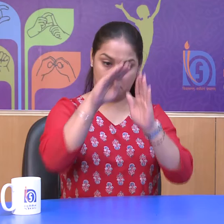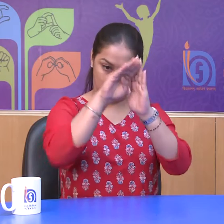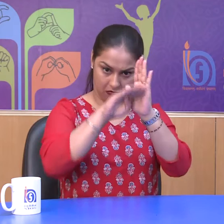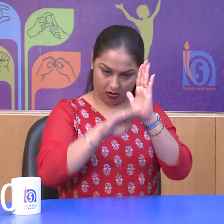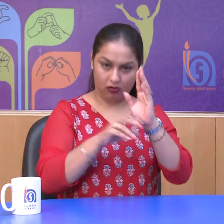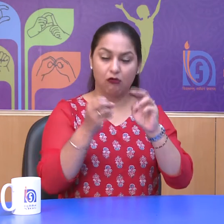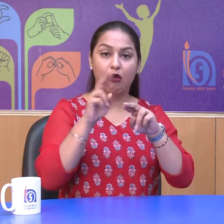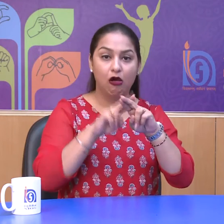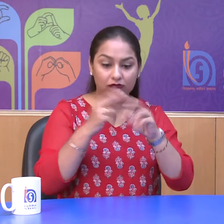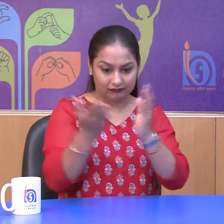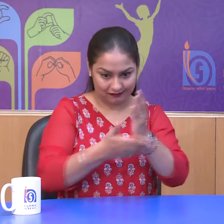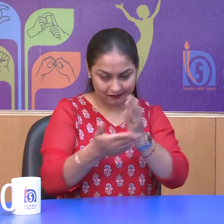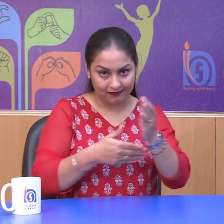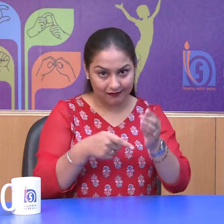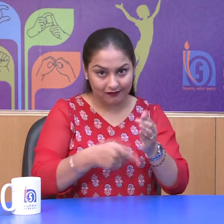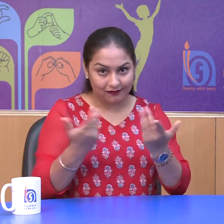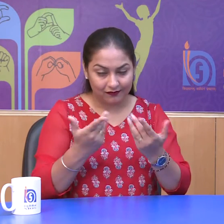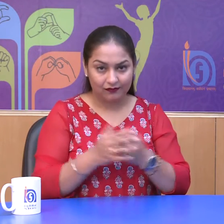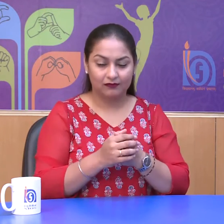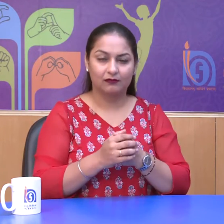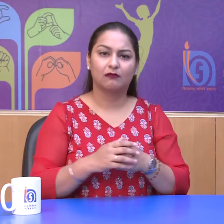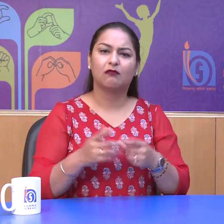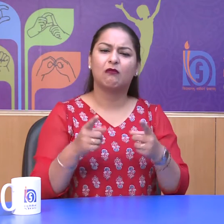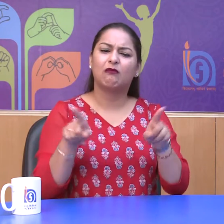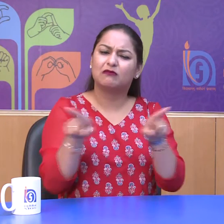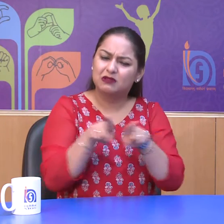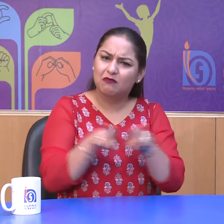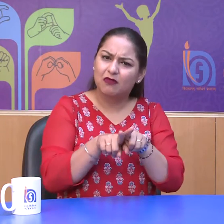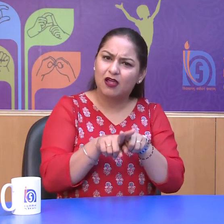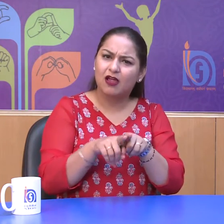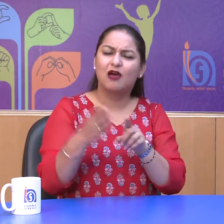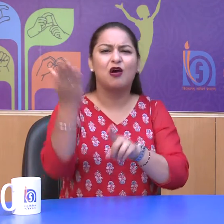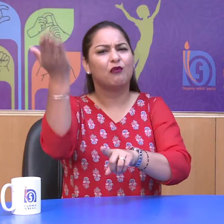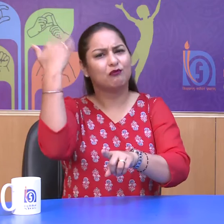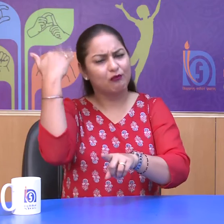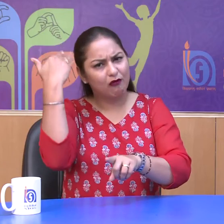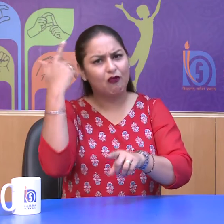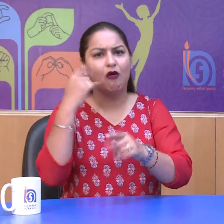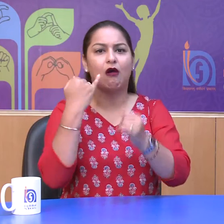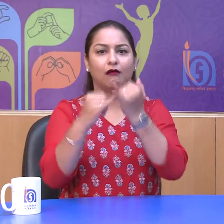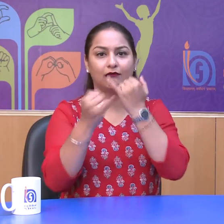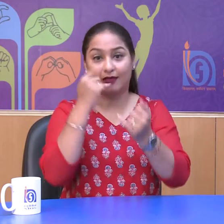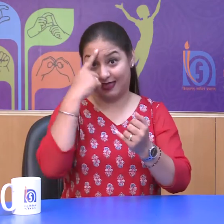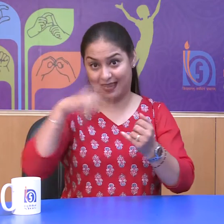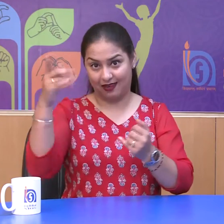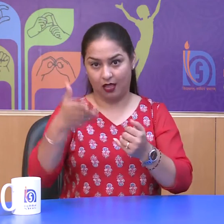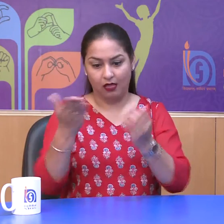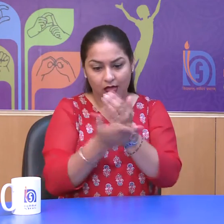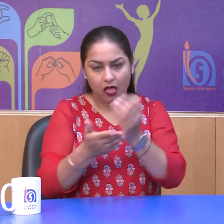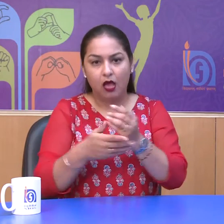practices was very much similar to early ancient India. The principal